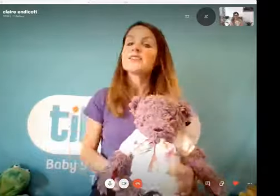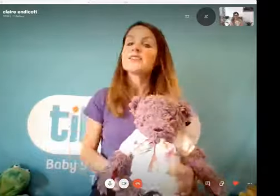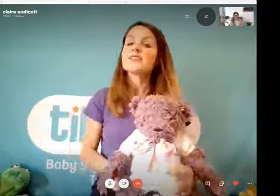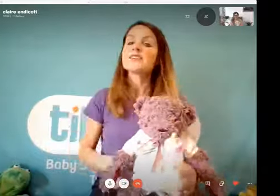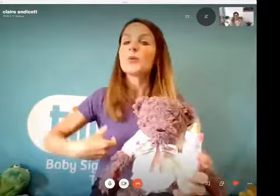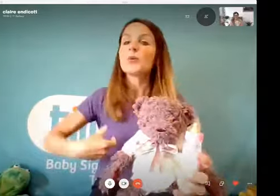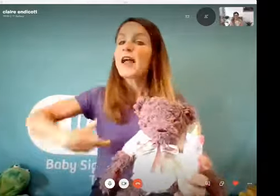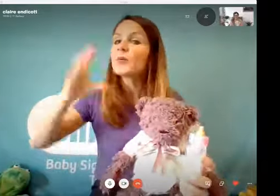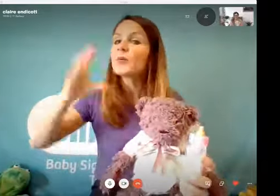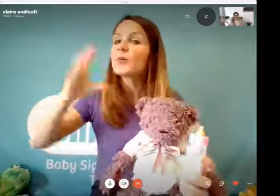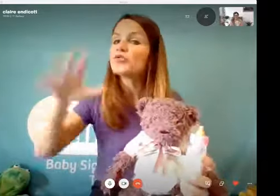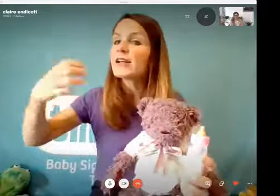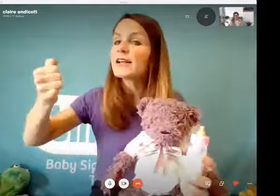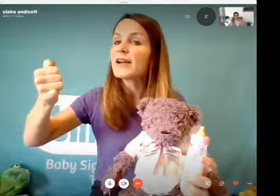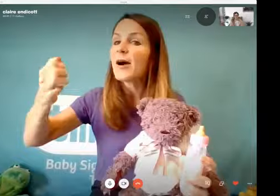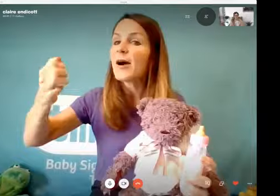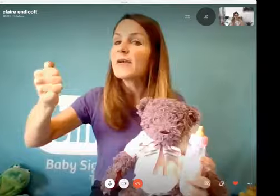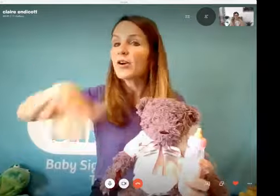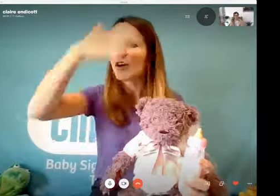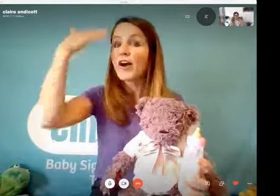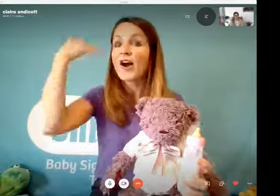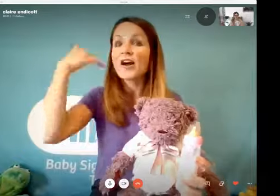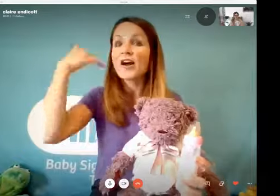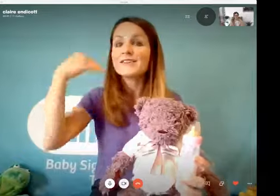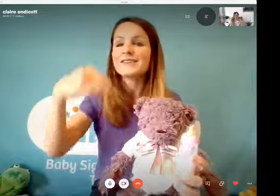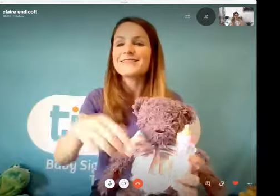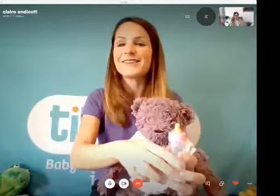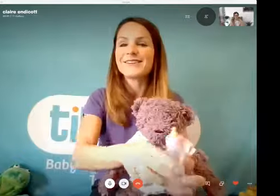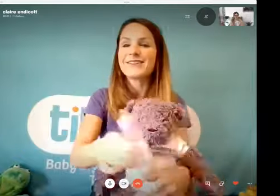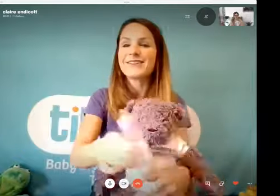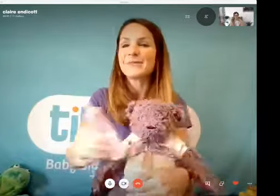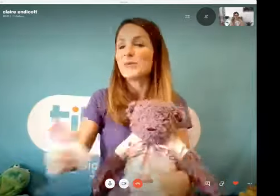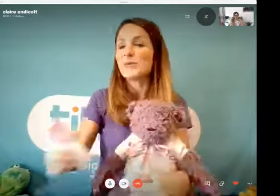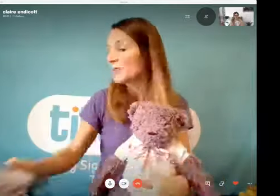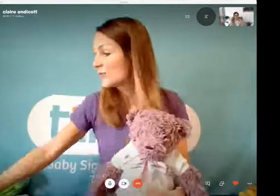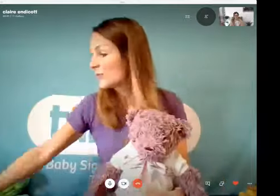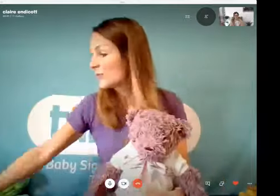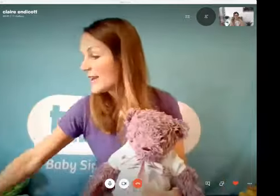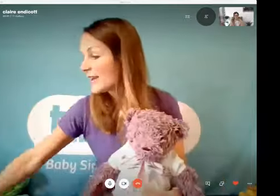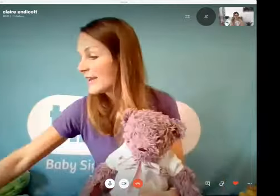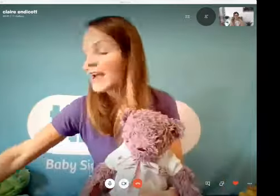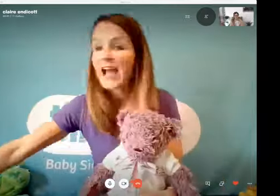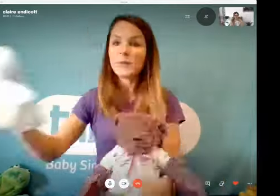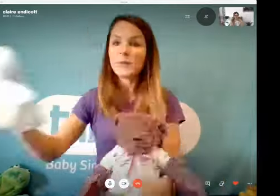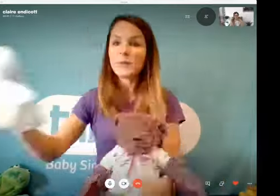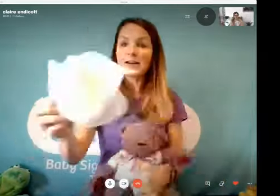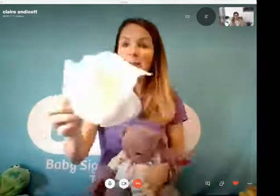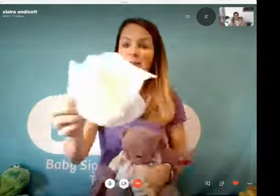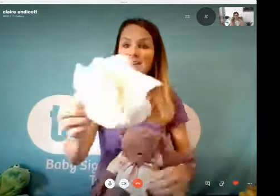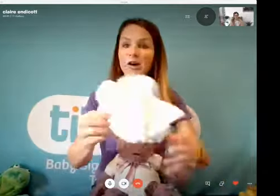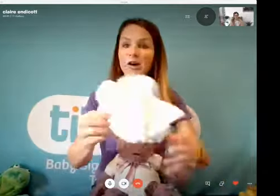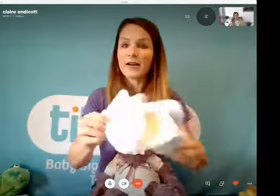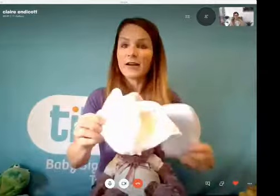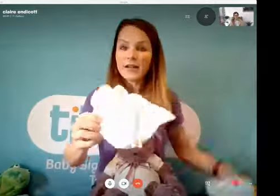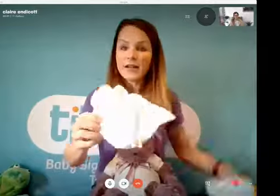the way we drink our milk on a hot and sunny morning. Should we put our nappies on? Yeah, ready?